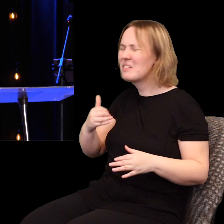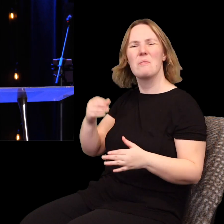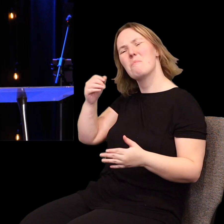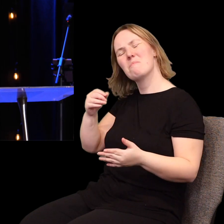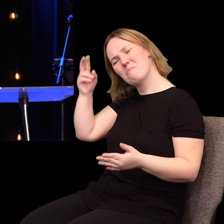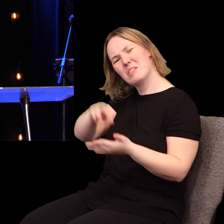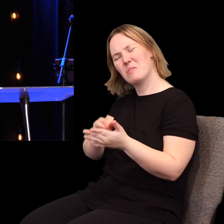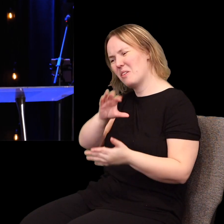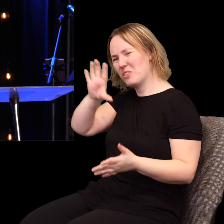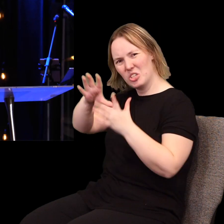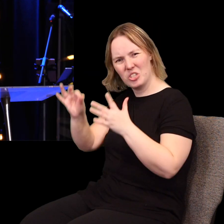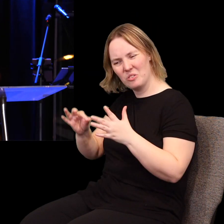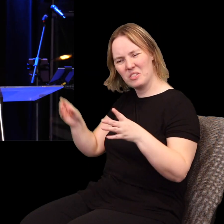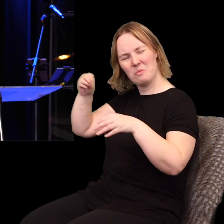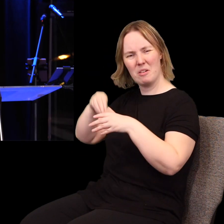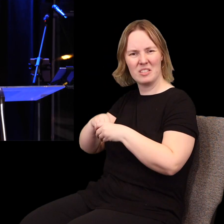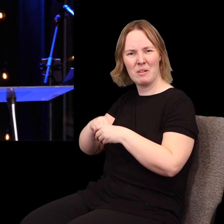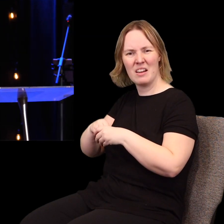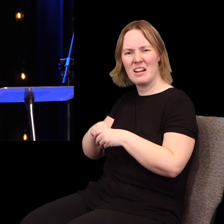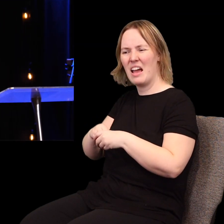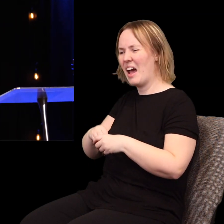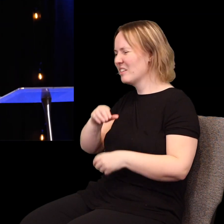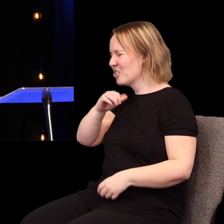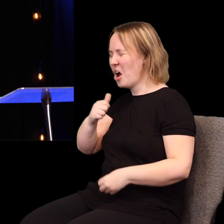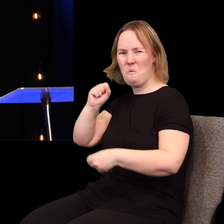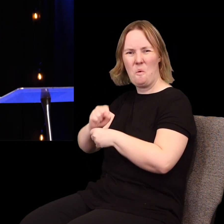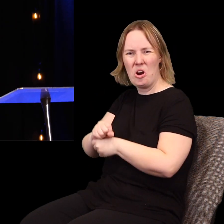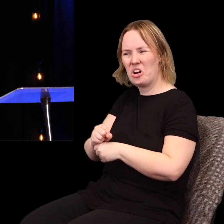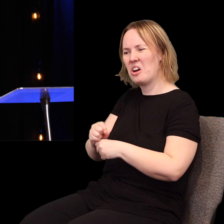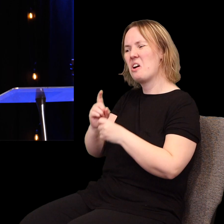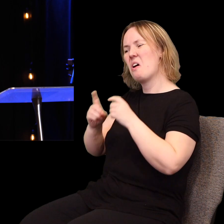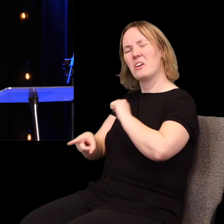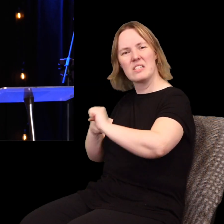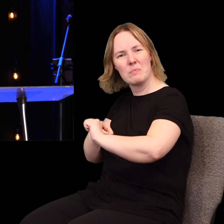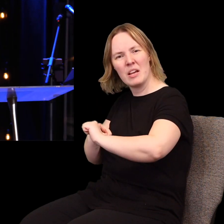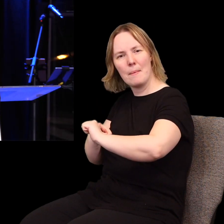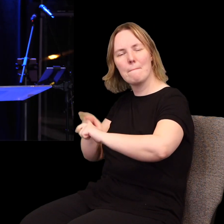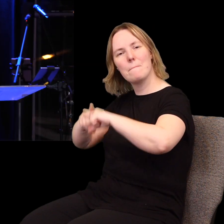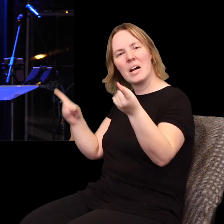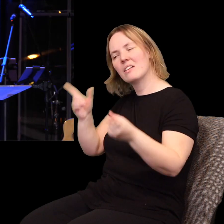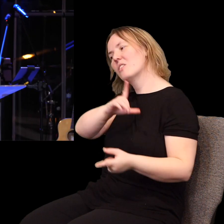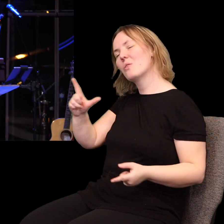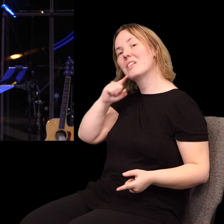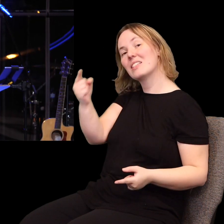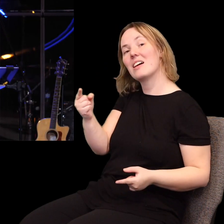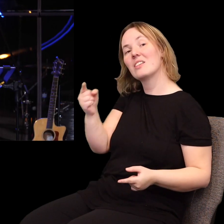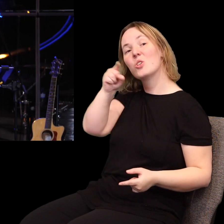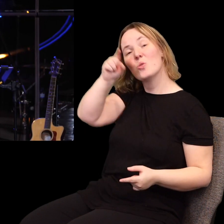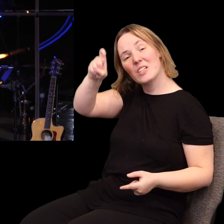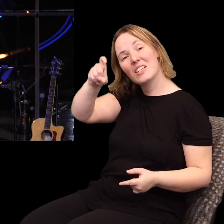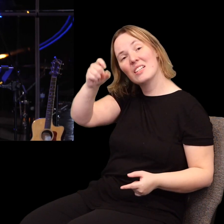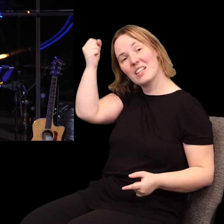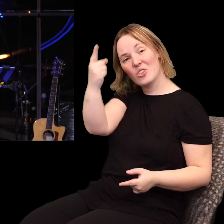That doesn't mean we don't have to choose to participate. That doesn't mean that there's not work and discipline going to be involved along the way. But the Lord says in his word here, you need